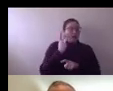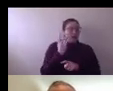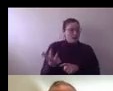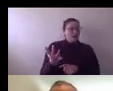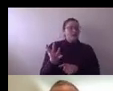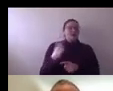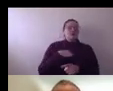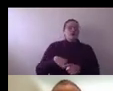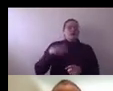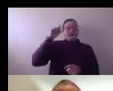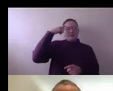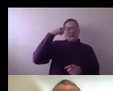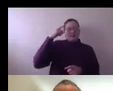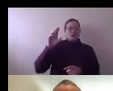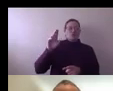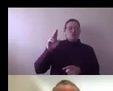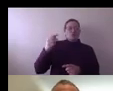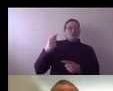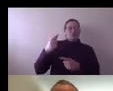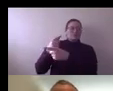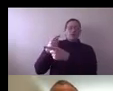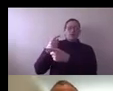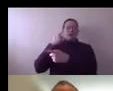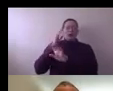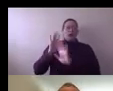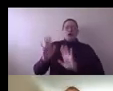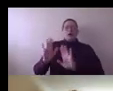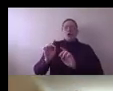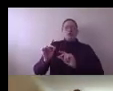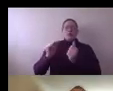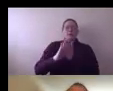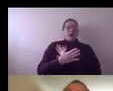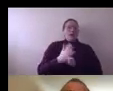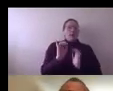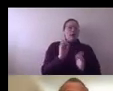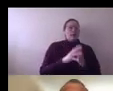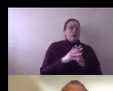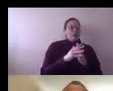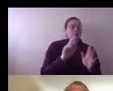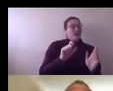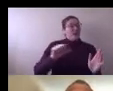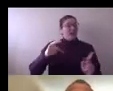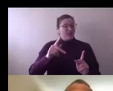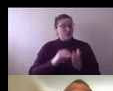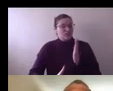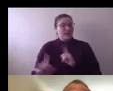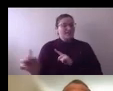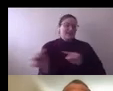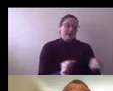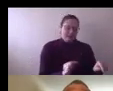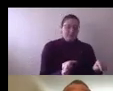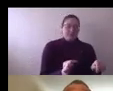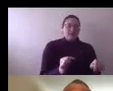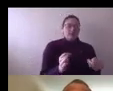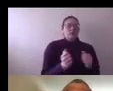Chinese government, the Qing government, thought that they were too quickly Americanized. But others came with support